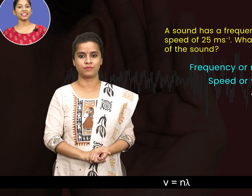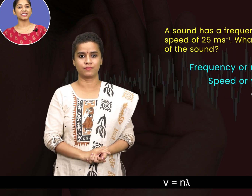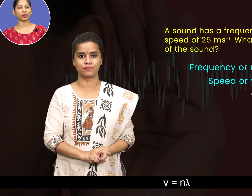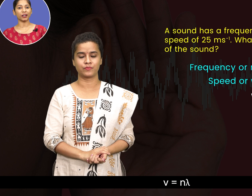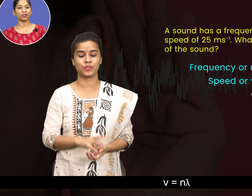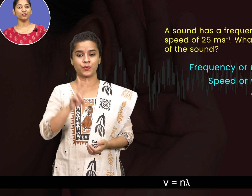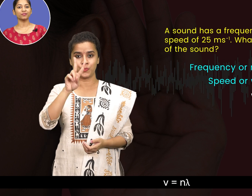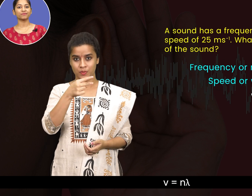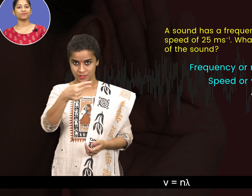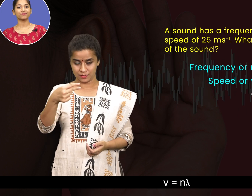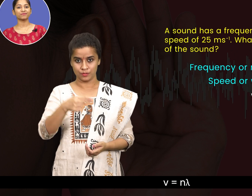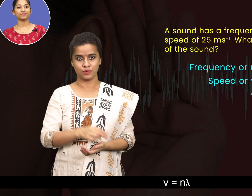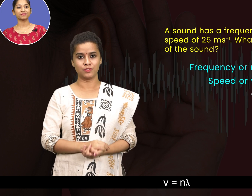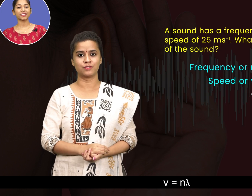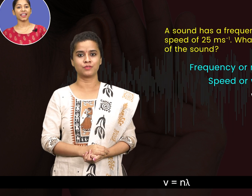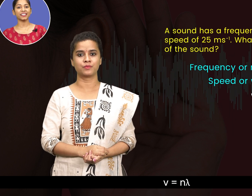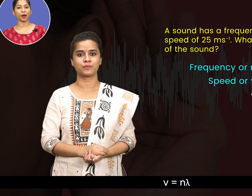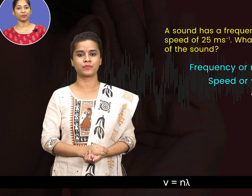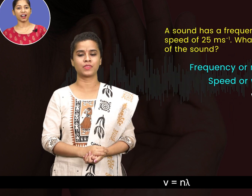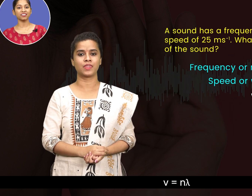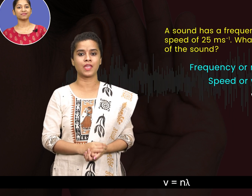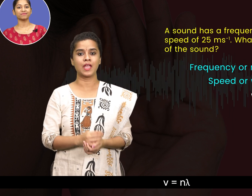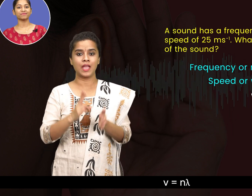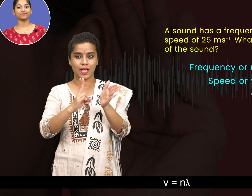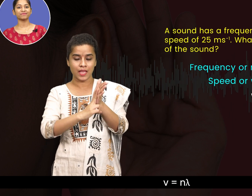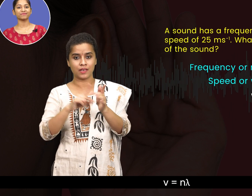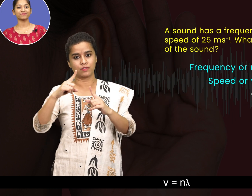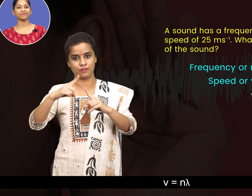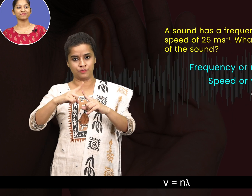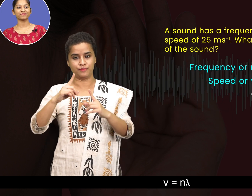V is equal to N lambda.